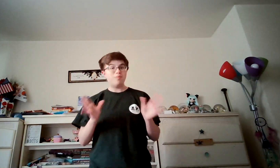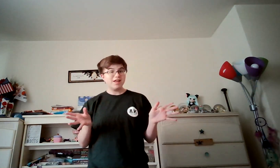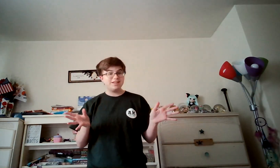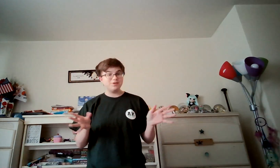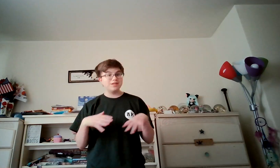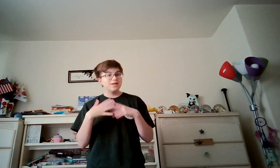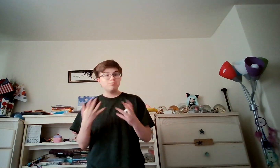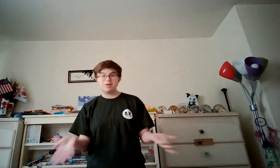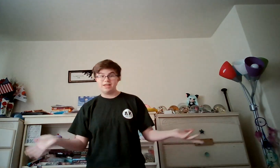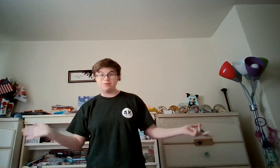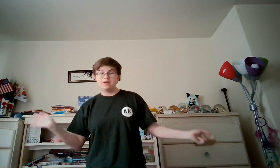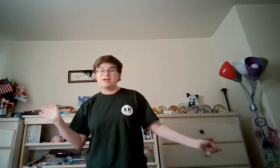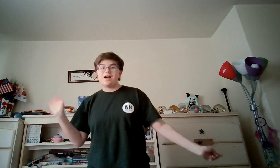I do it, but I do.